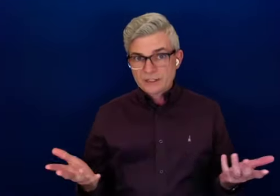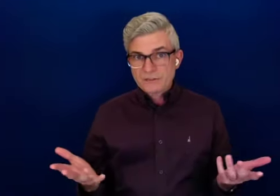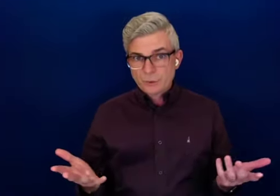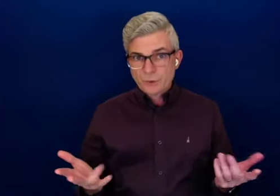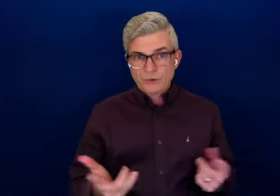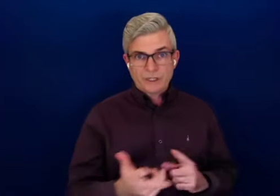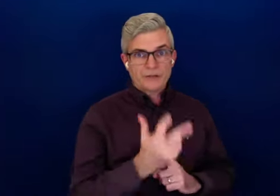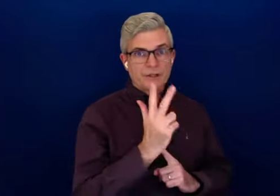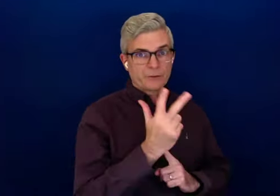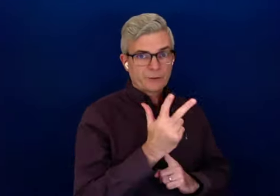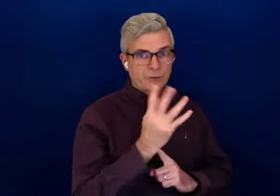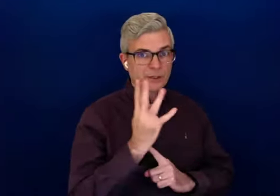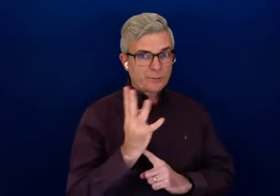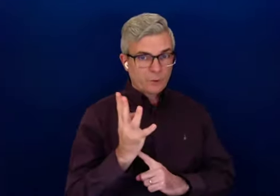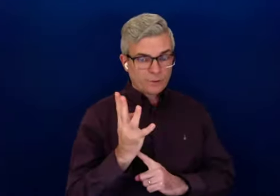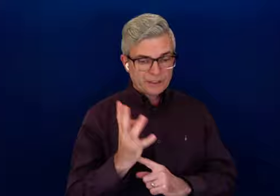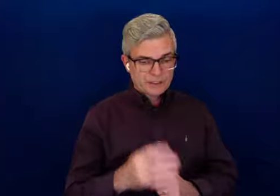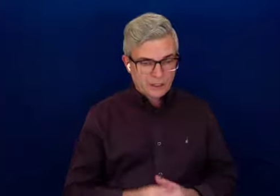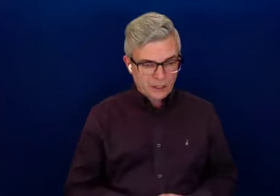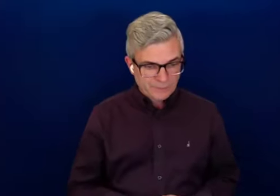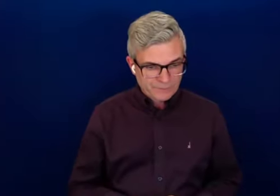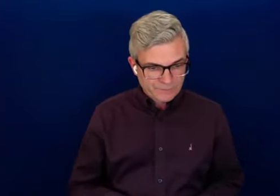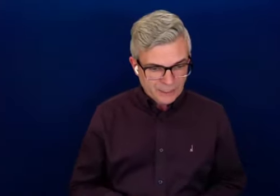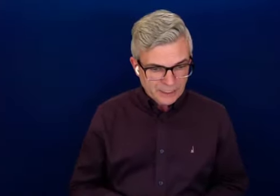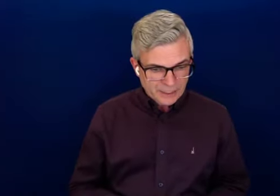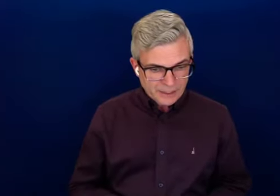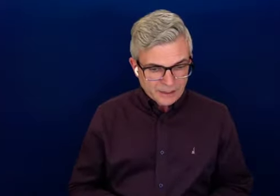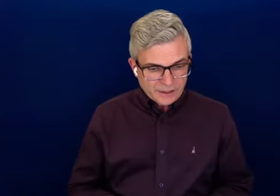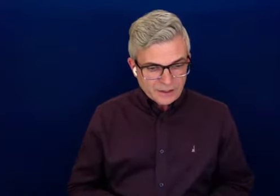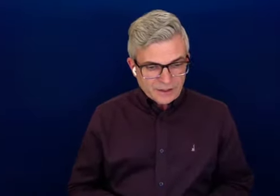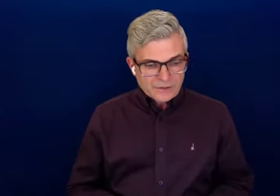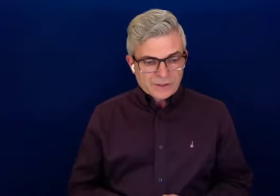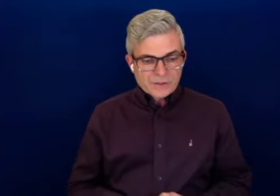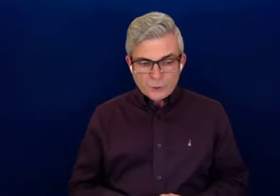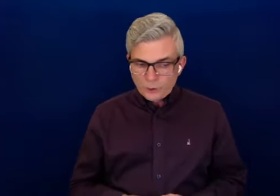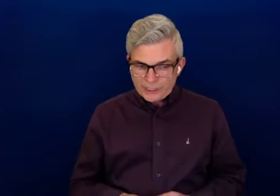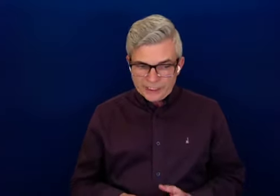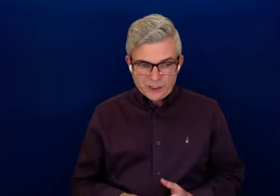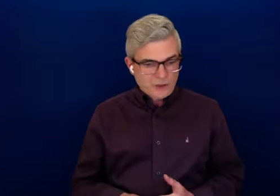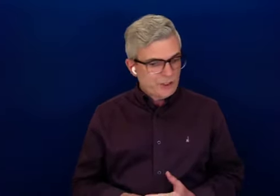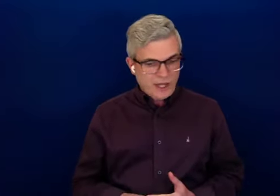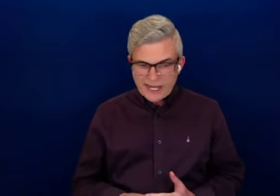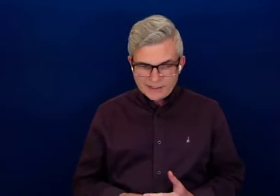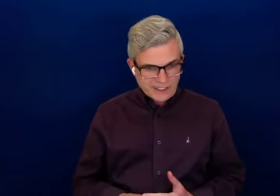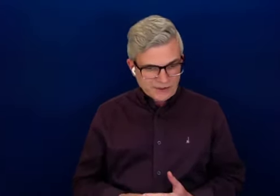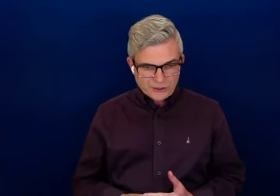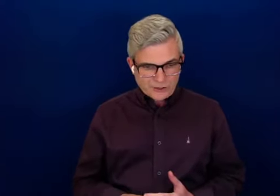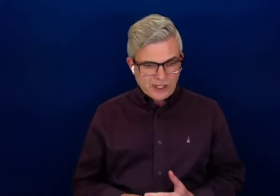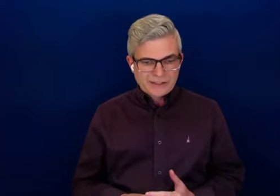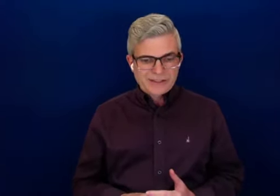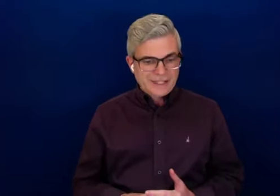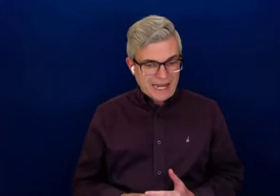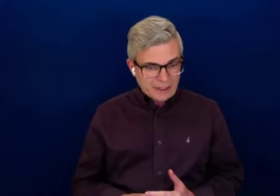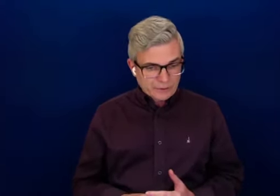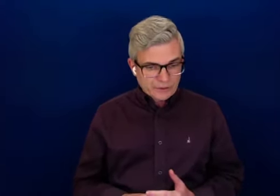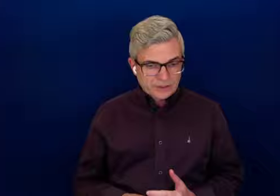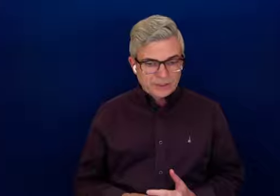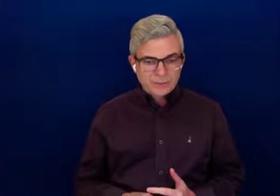that's important right there, 3 to 4 minutes long. The story should not center on a sound, a